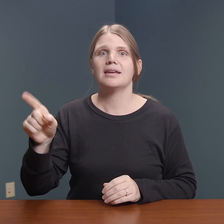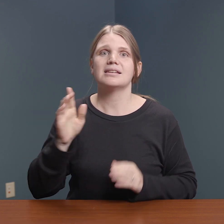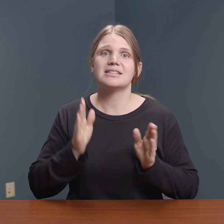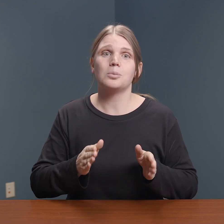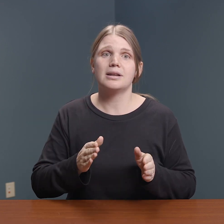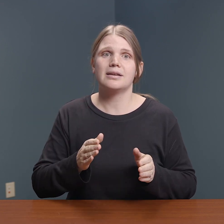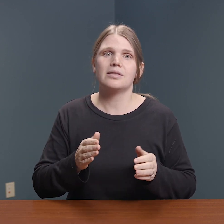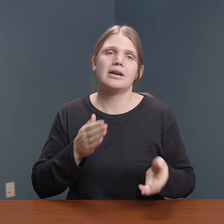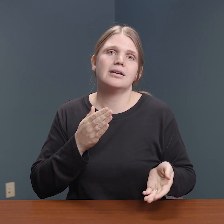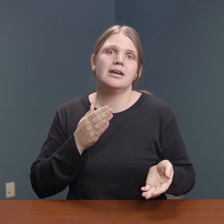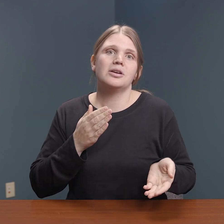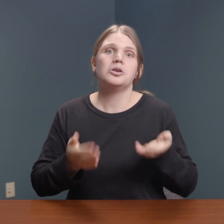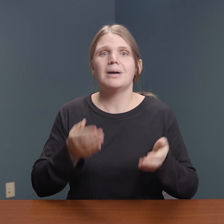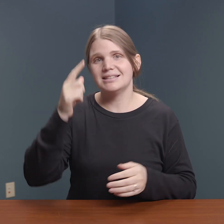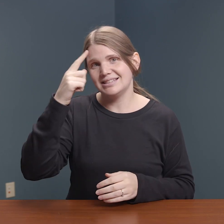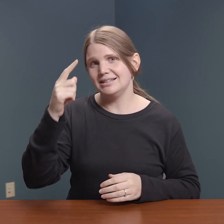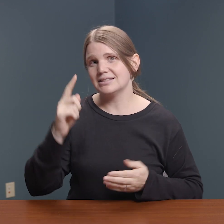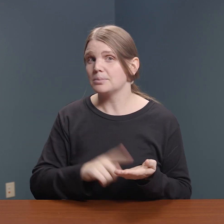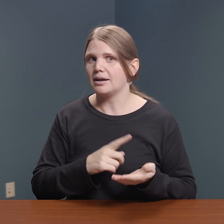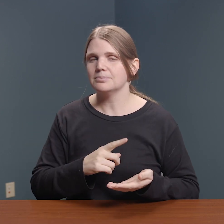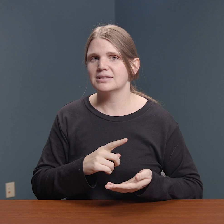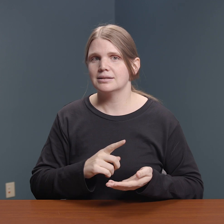is someone that you might see sometimes.